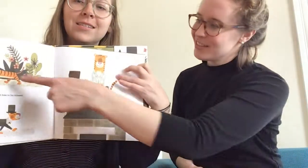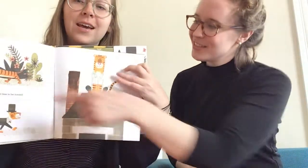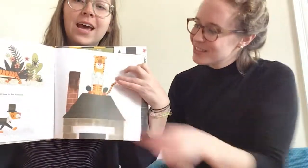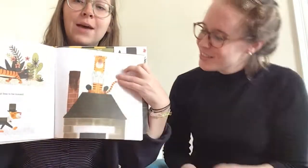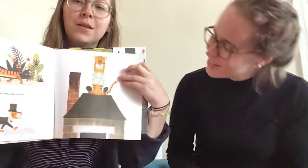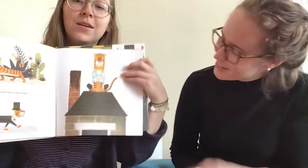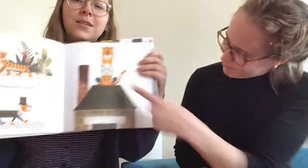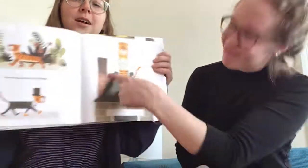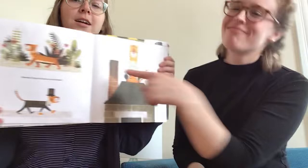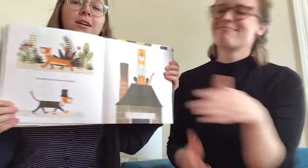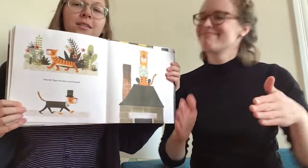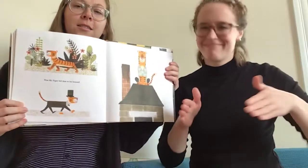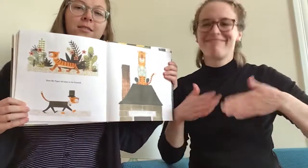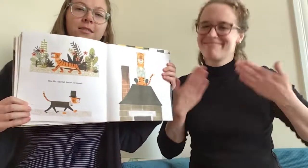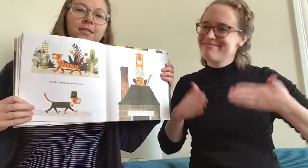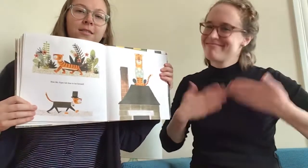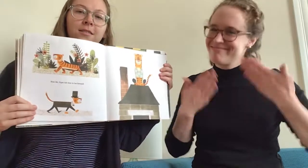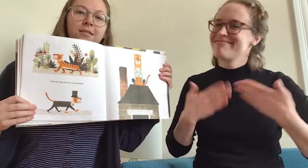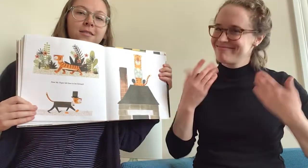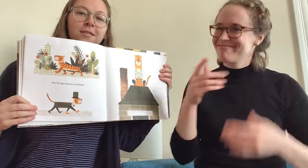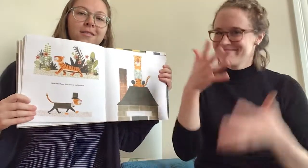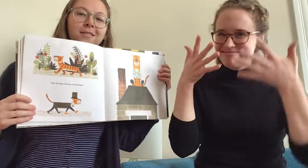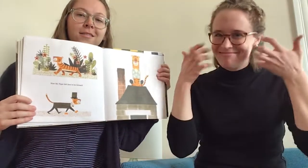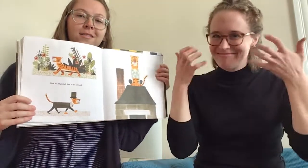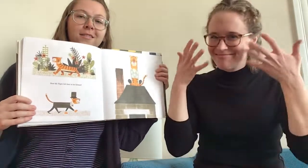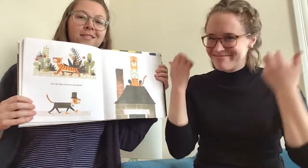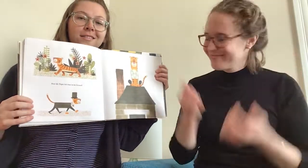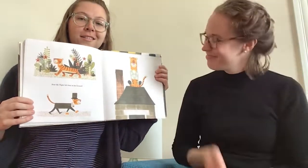This is a happy looking tiger.